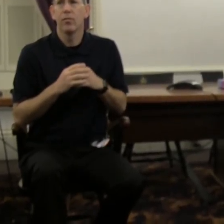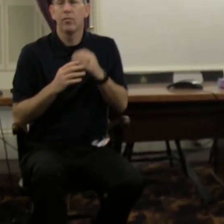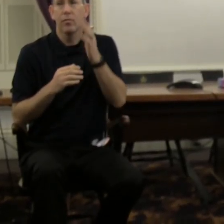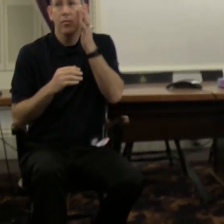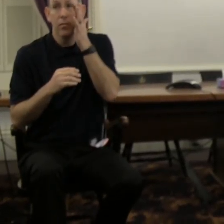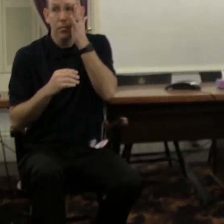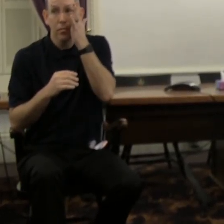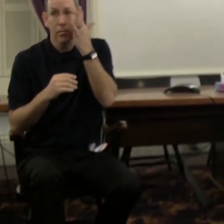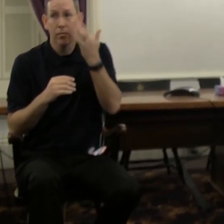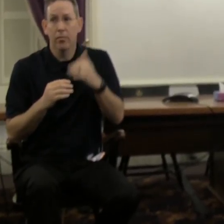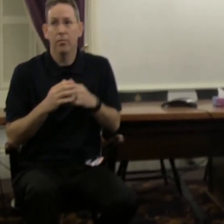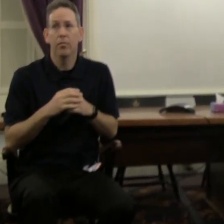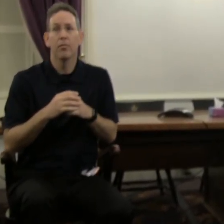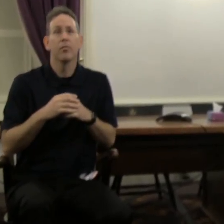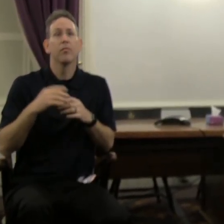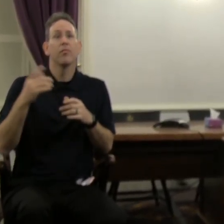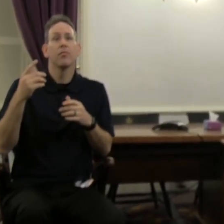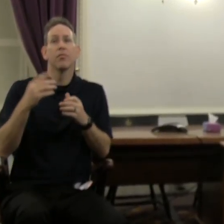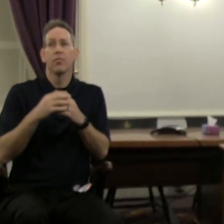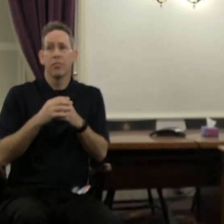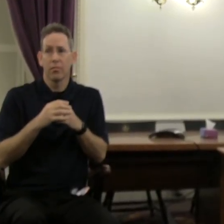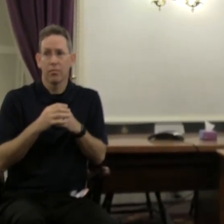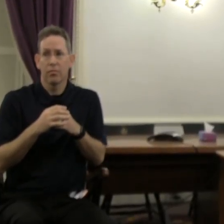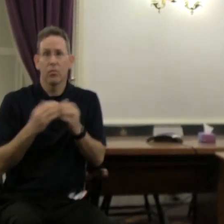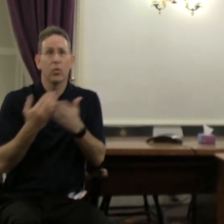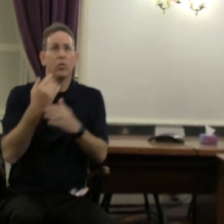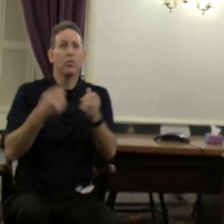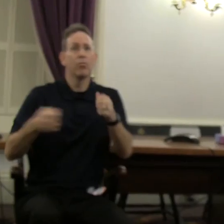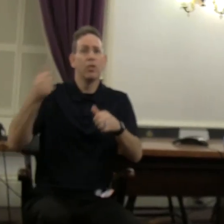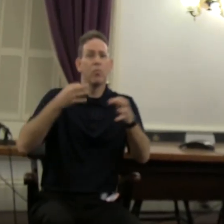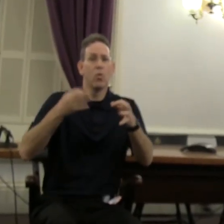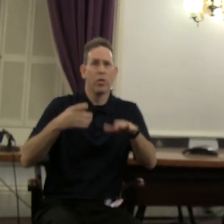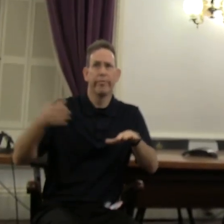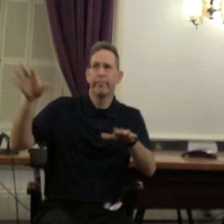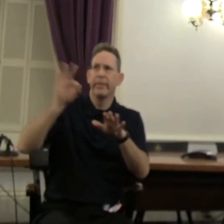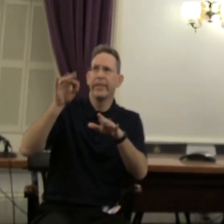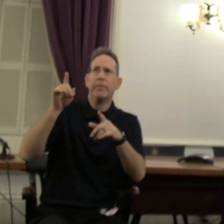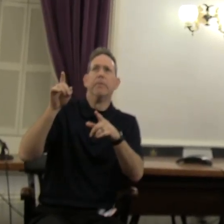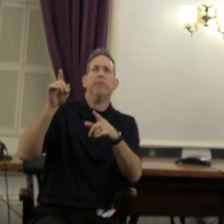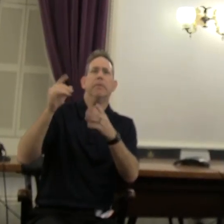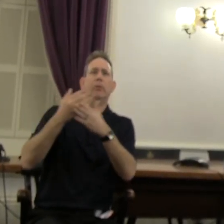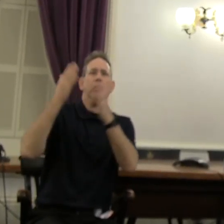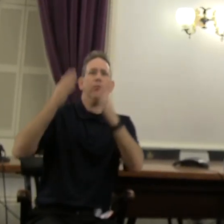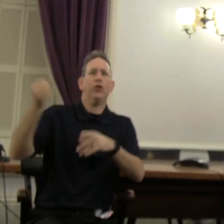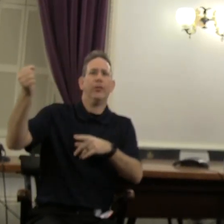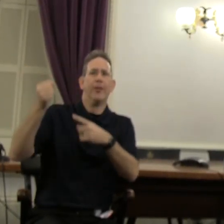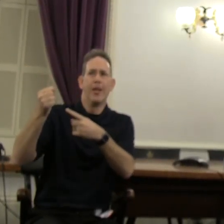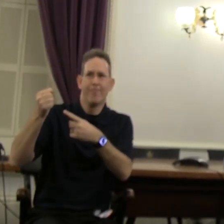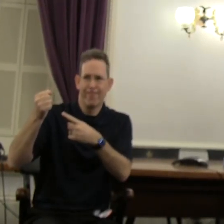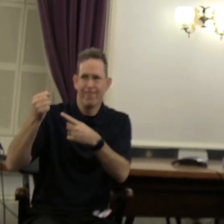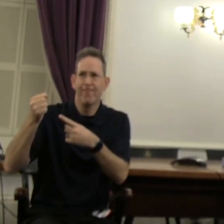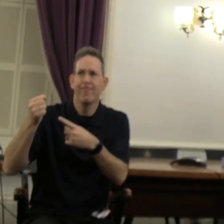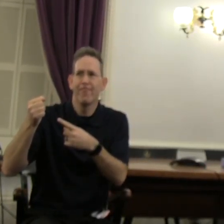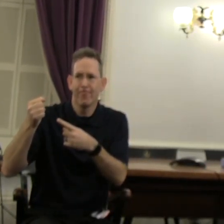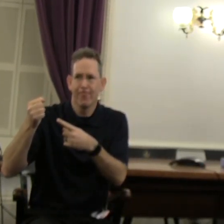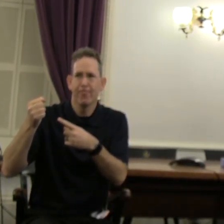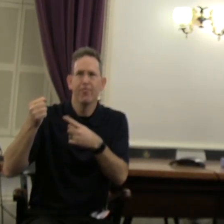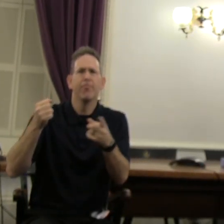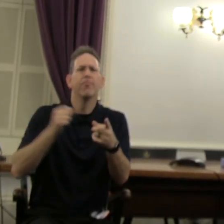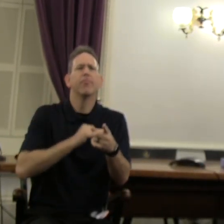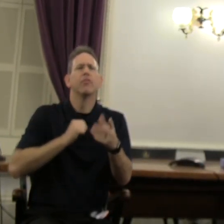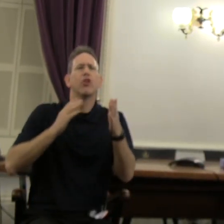Congress to write legislation that enables laws that the court has to follow. But it's an ongoing struggle. We've seen that with the Supreme Court last year